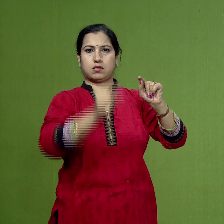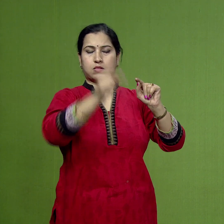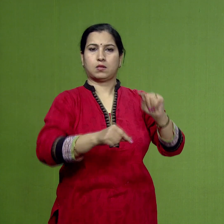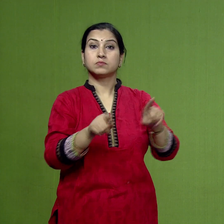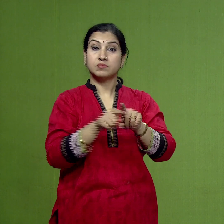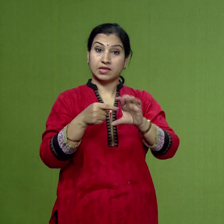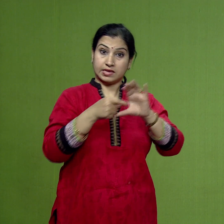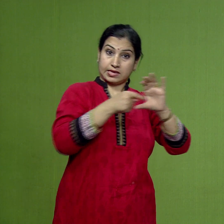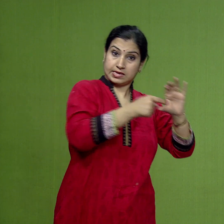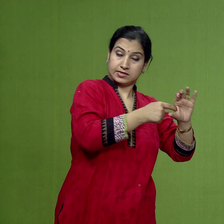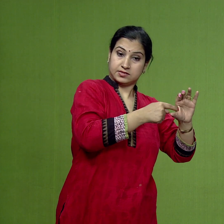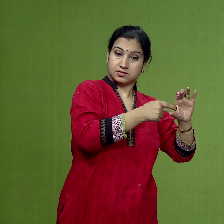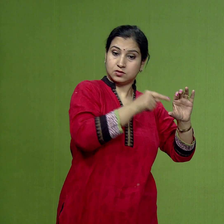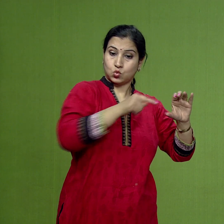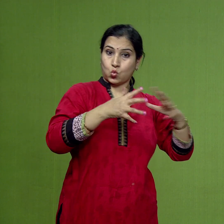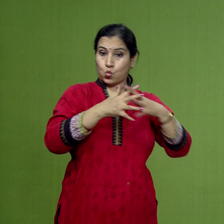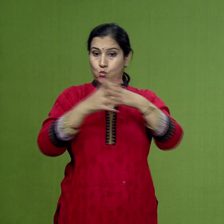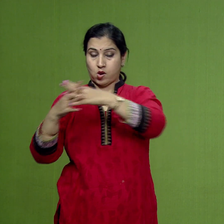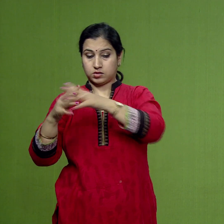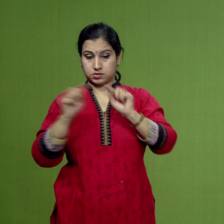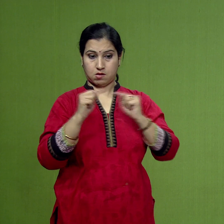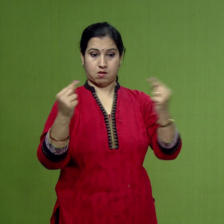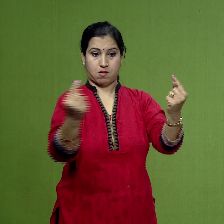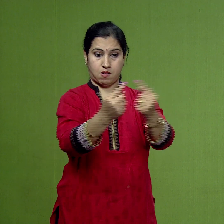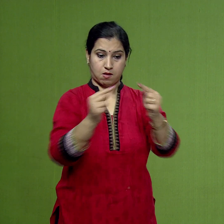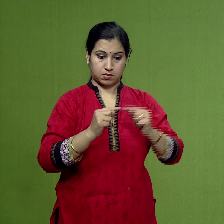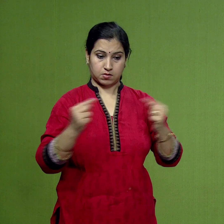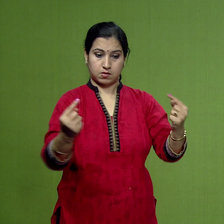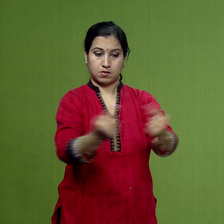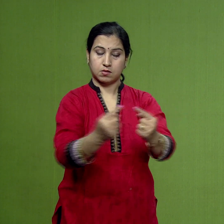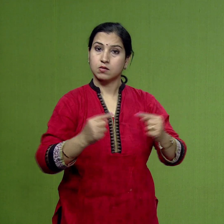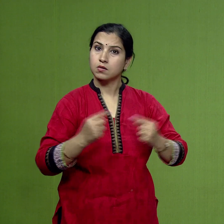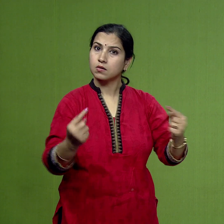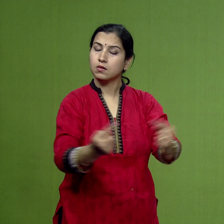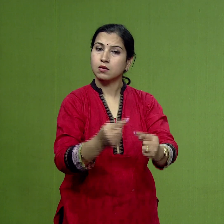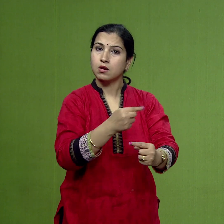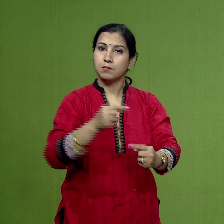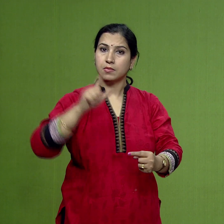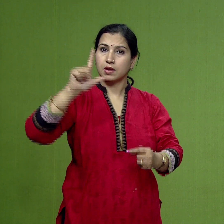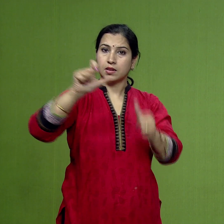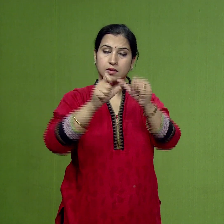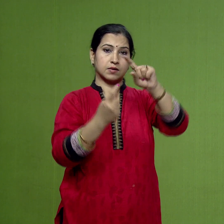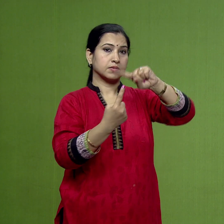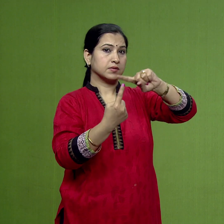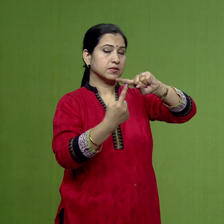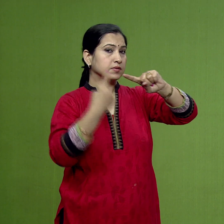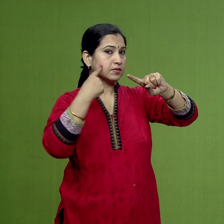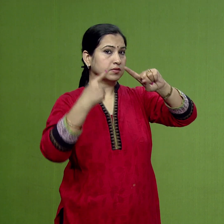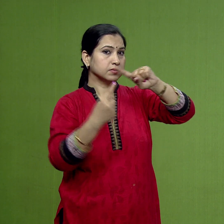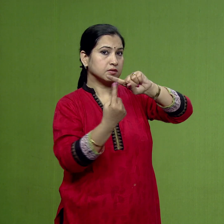The east-west lines are known as the latitudes and the north-south lines are known as the longitudes.